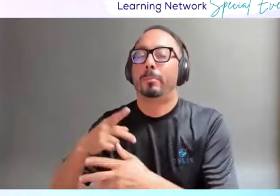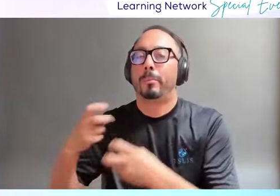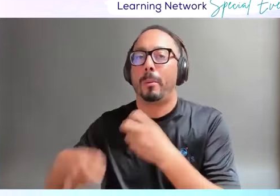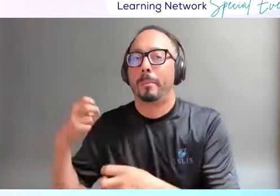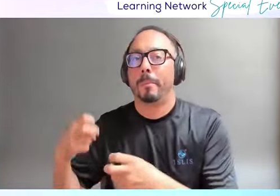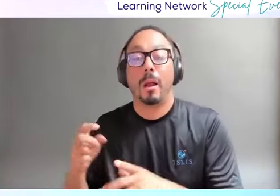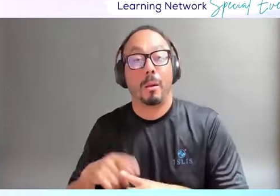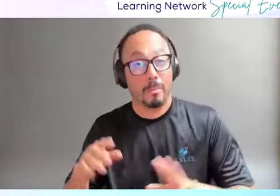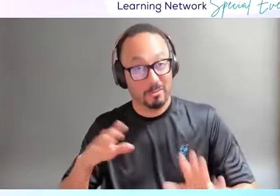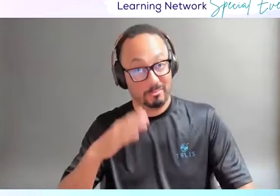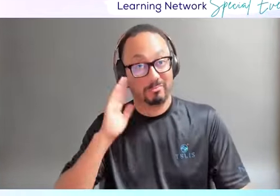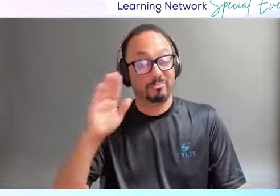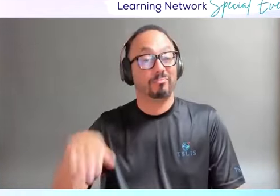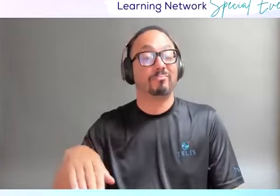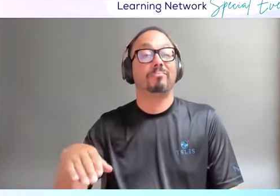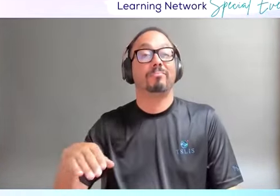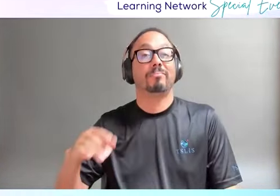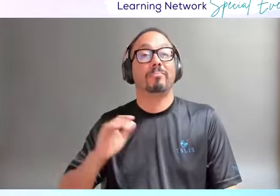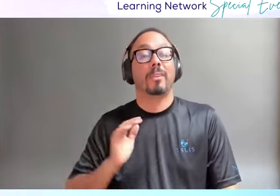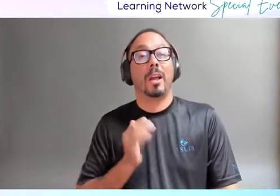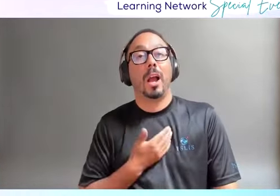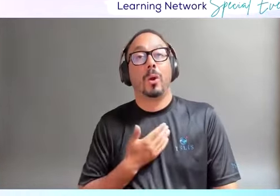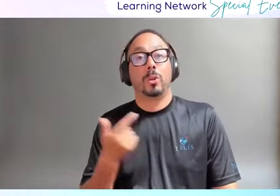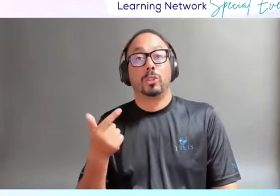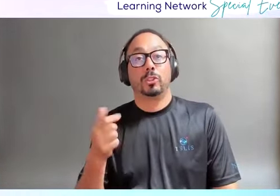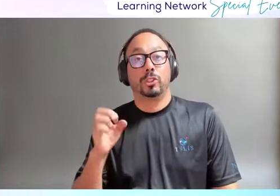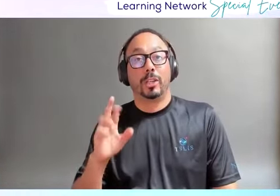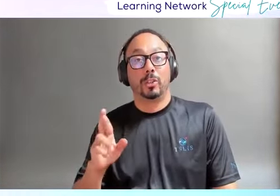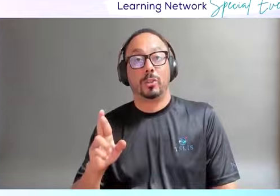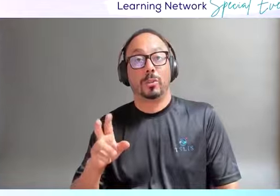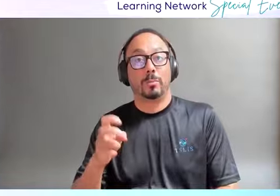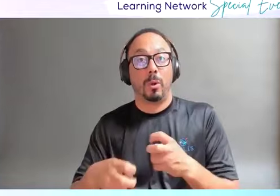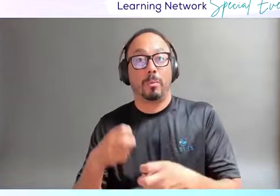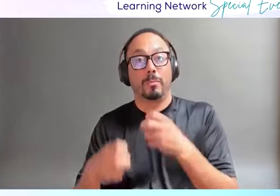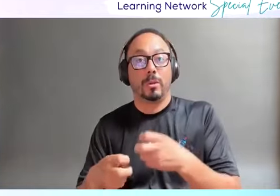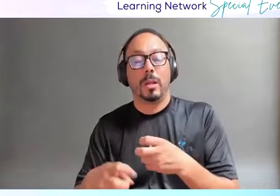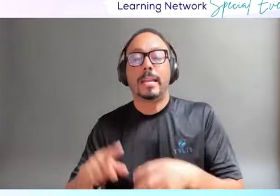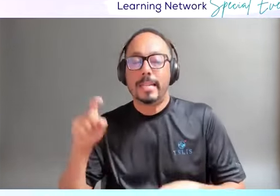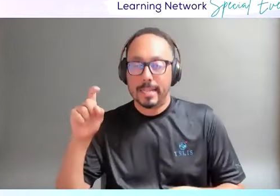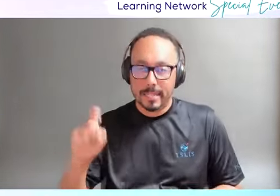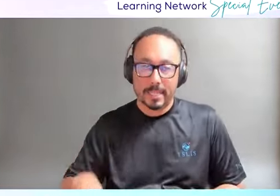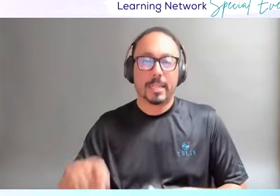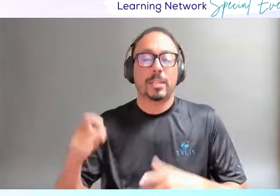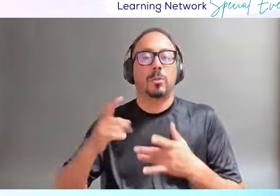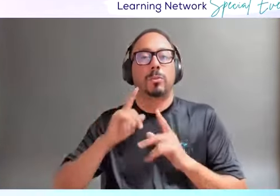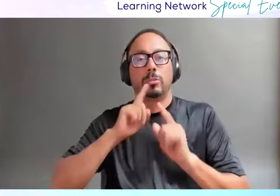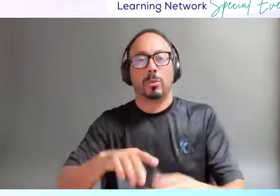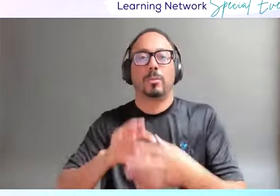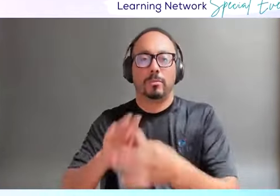are youth-oriented require us, I think, to create a response that is youth-oriented. And I don't generally use